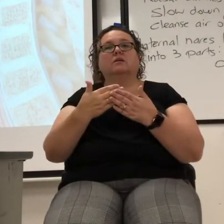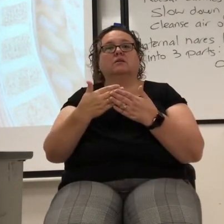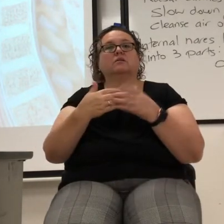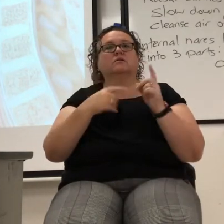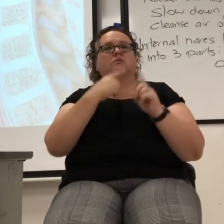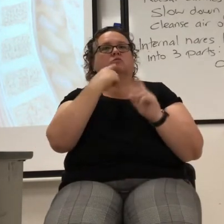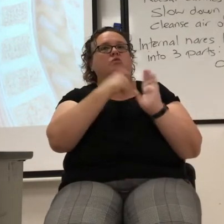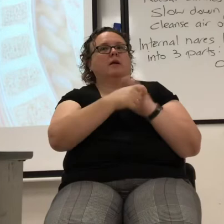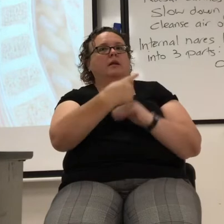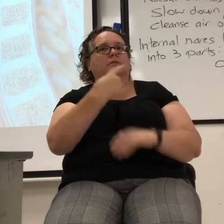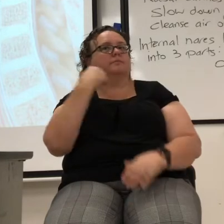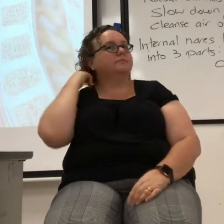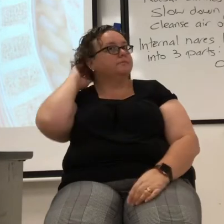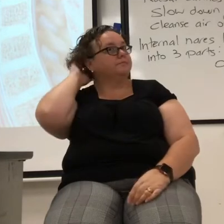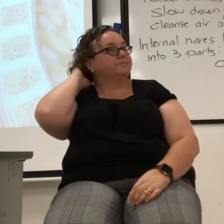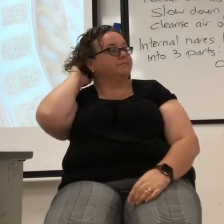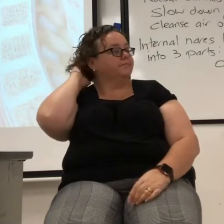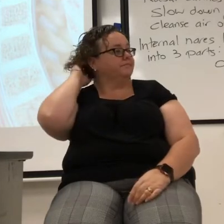palatine